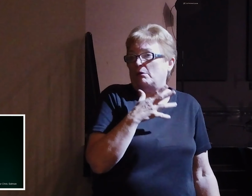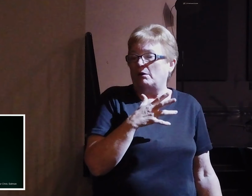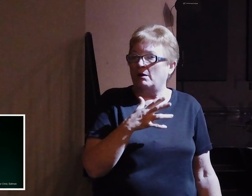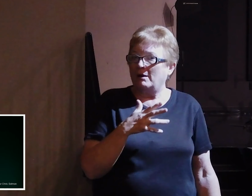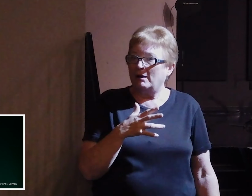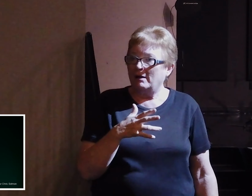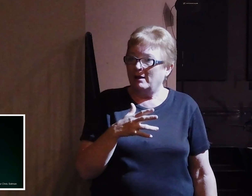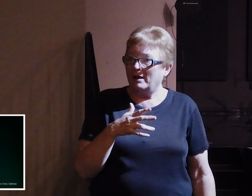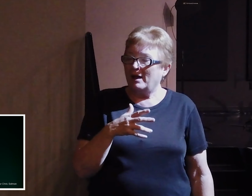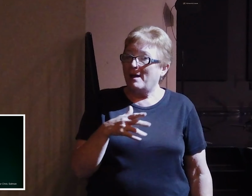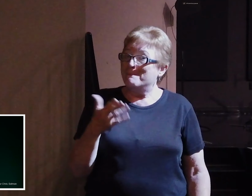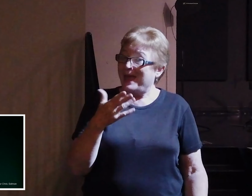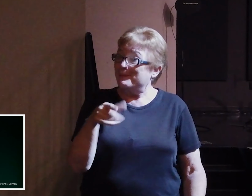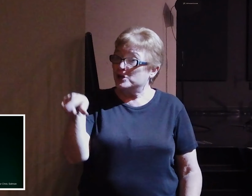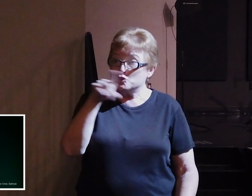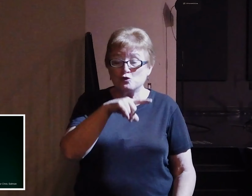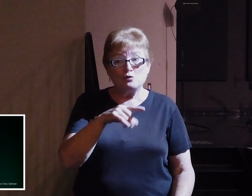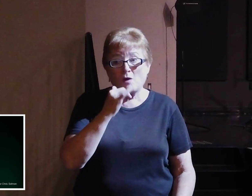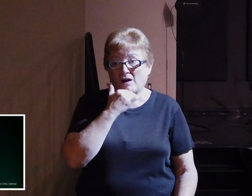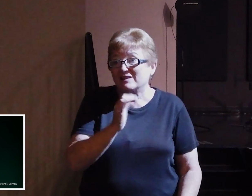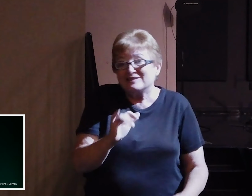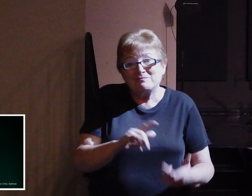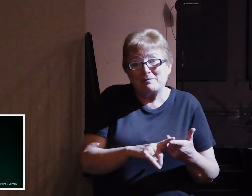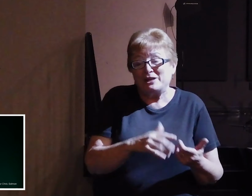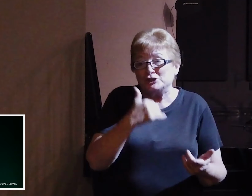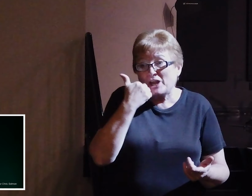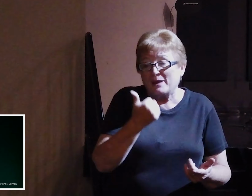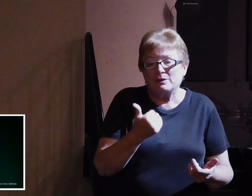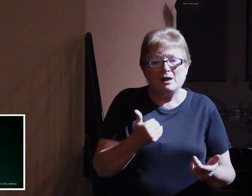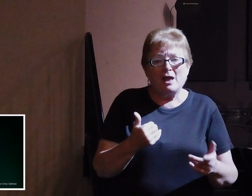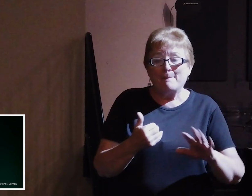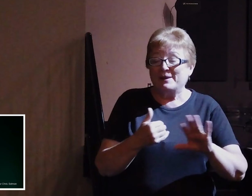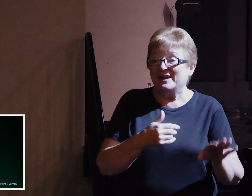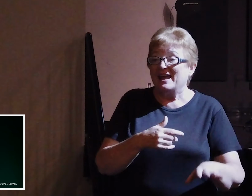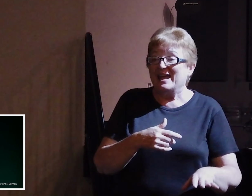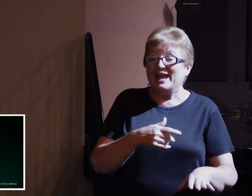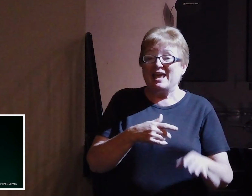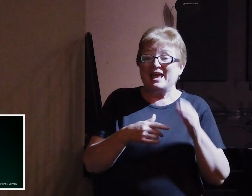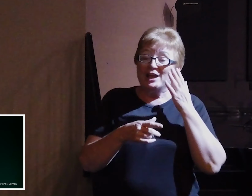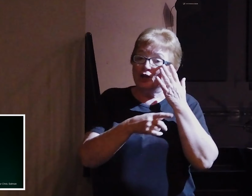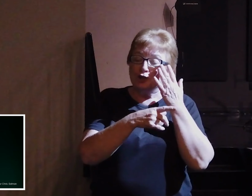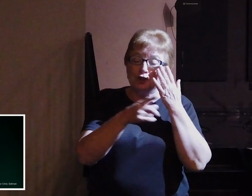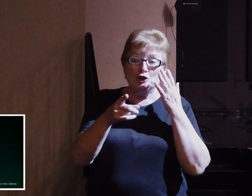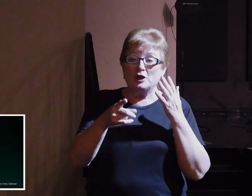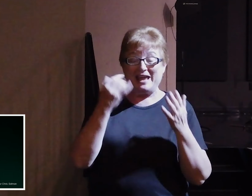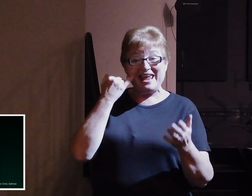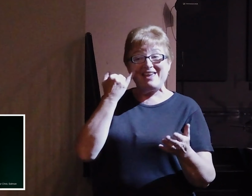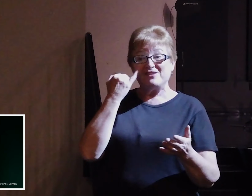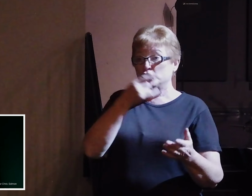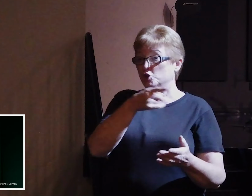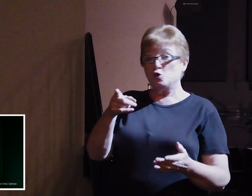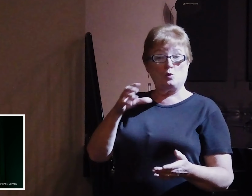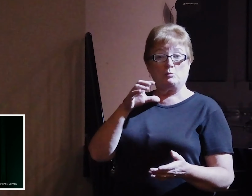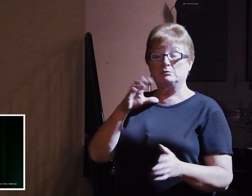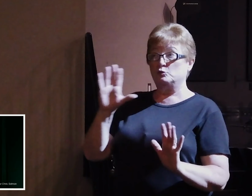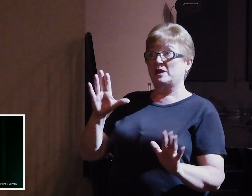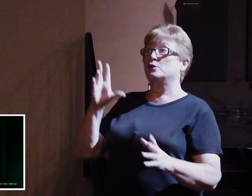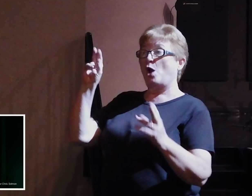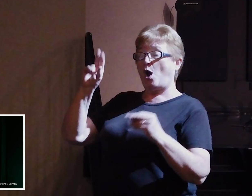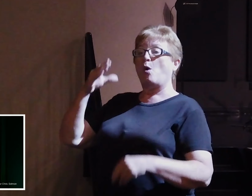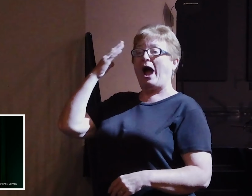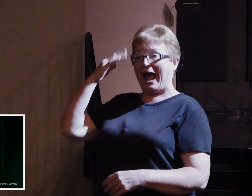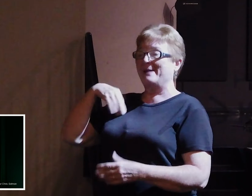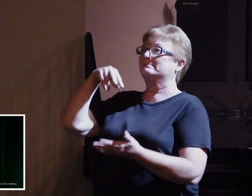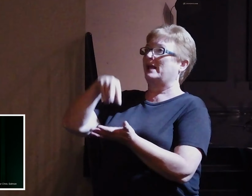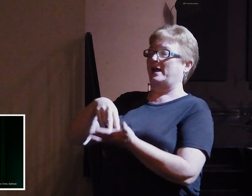But if you haven't denied Christ, no need to feel ashamed. If you have stood up for him, don't feel ashamed. This is amazing that Peter